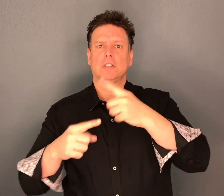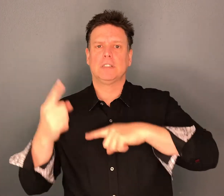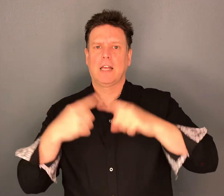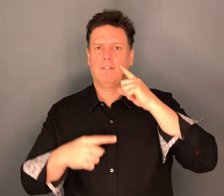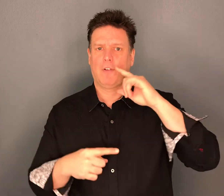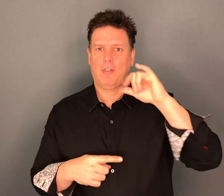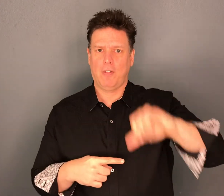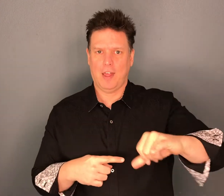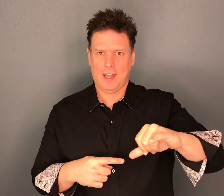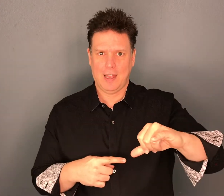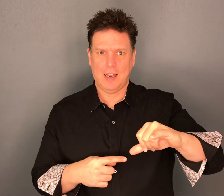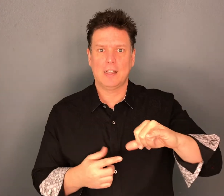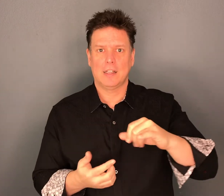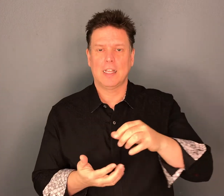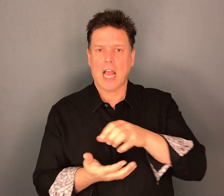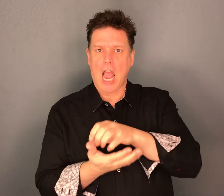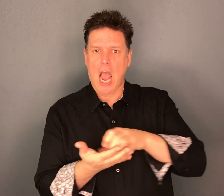There's different signs for this one.